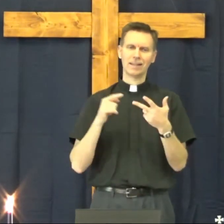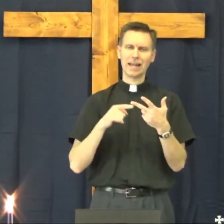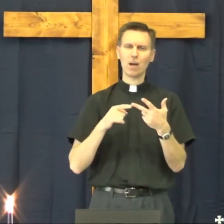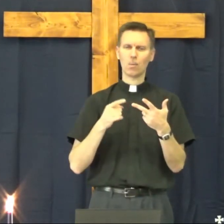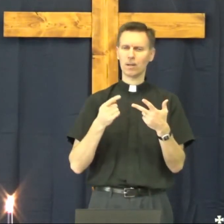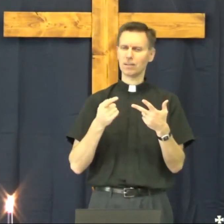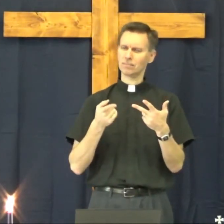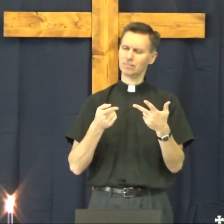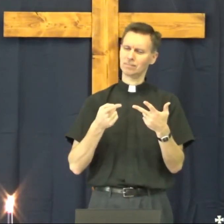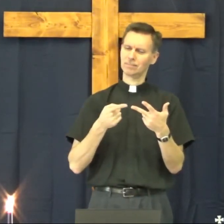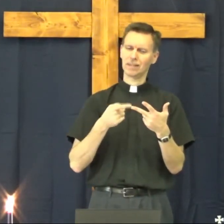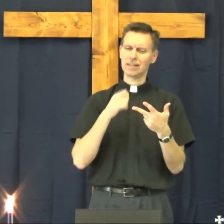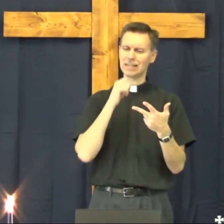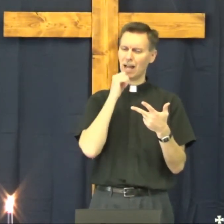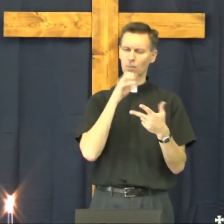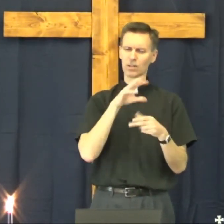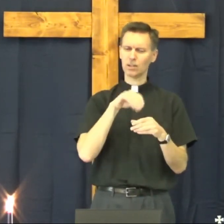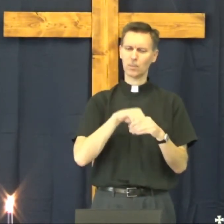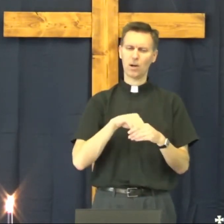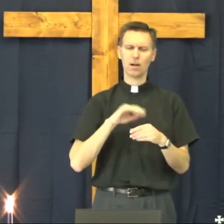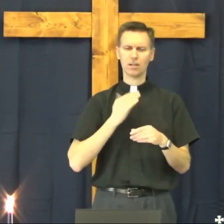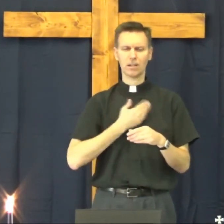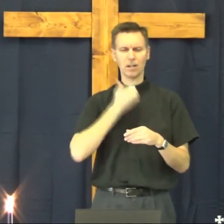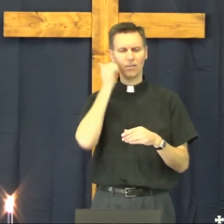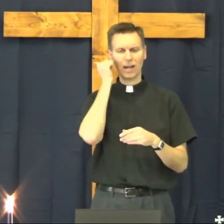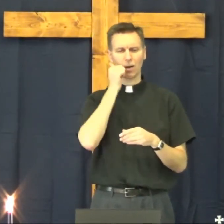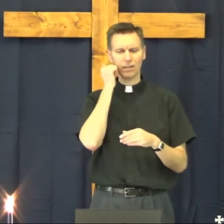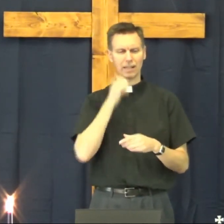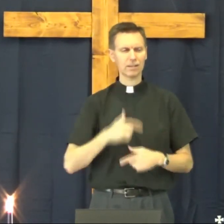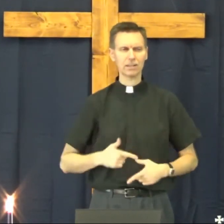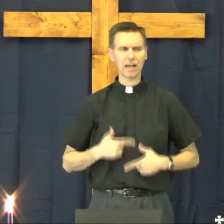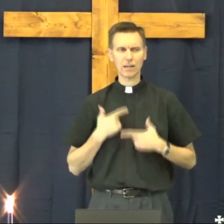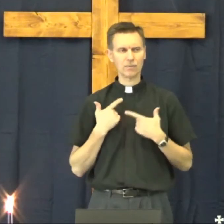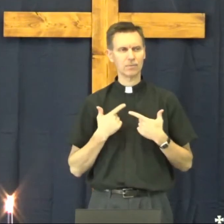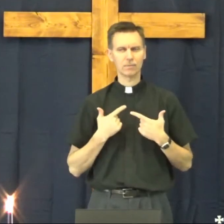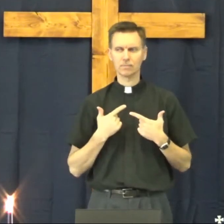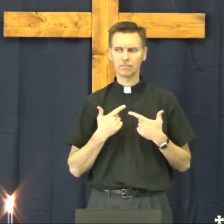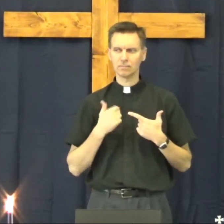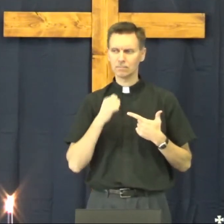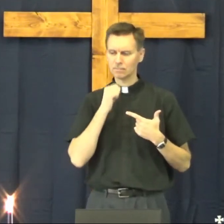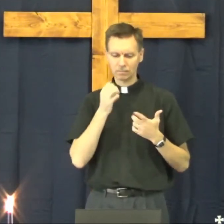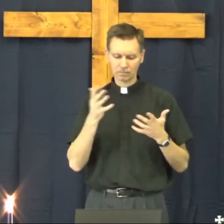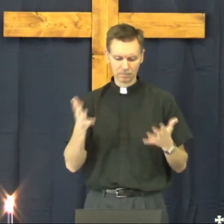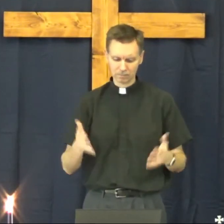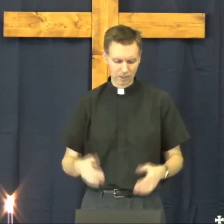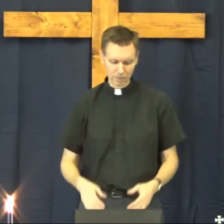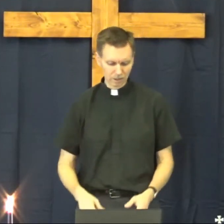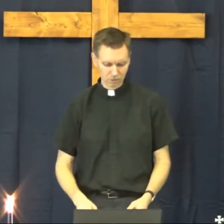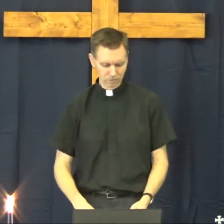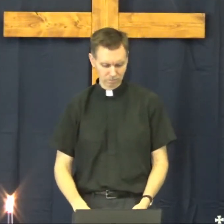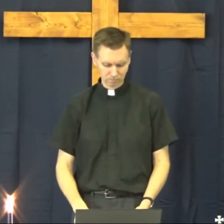That one is not really part of our daily life. Not much.